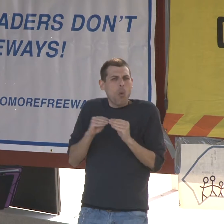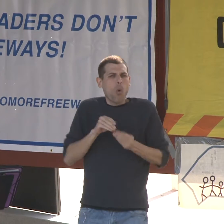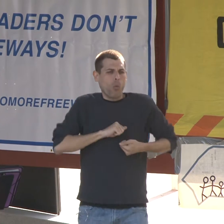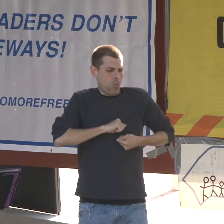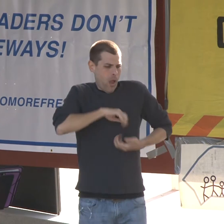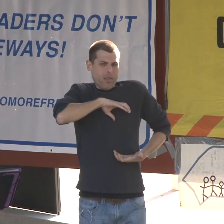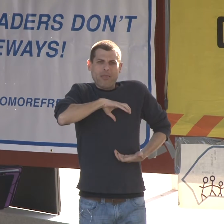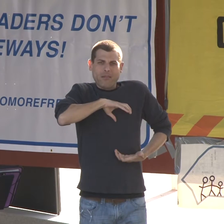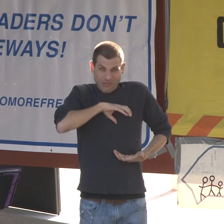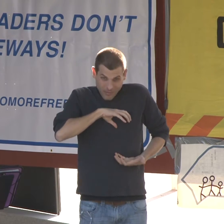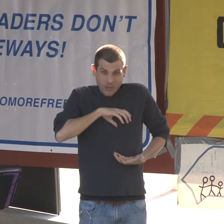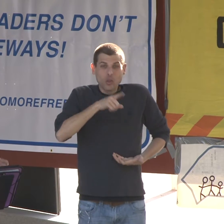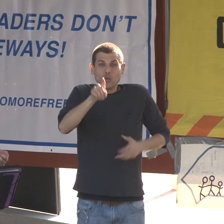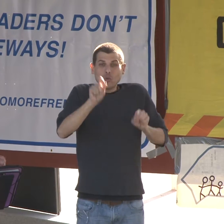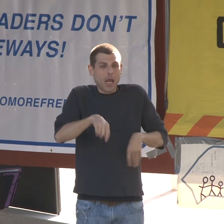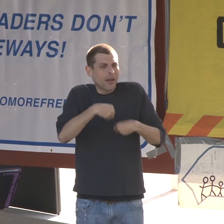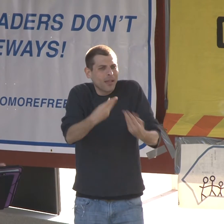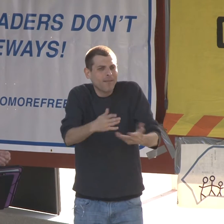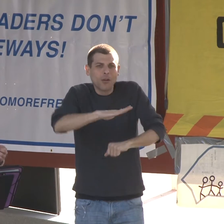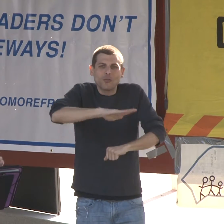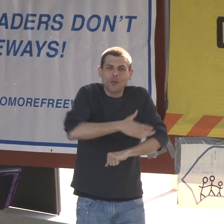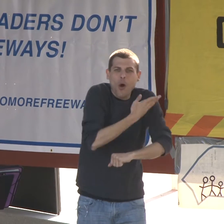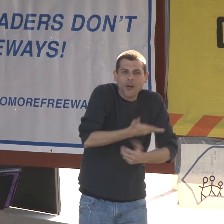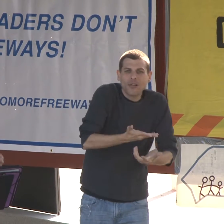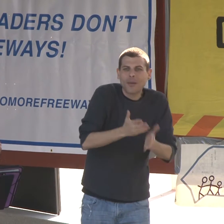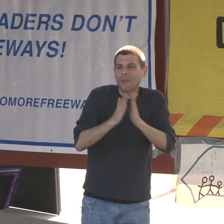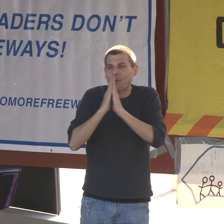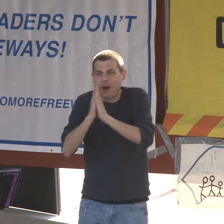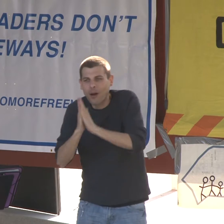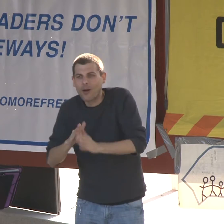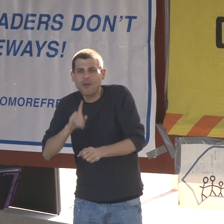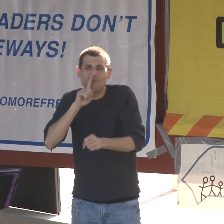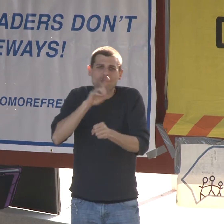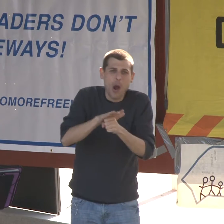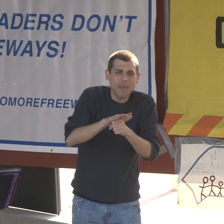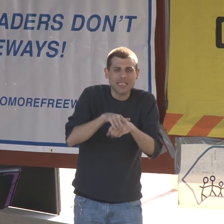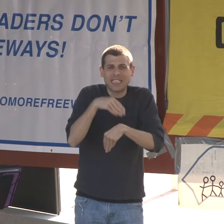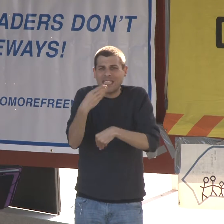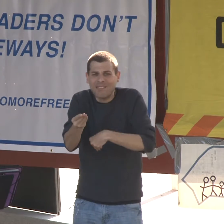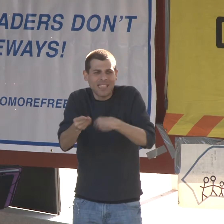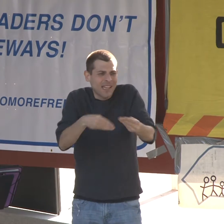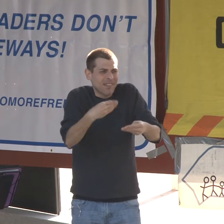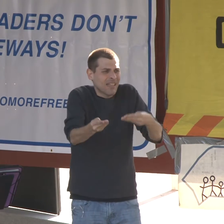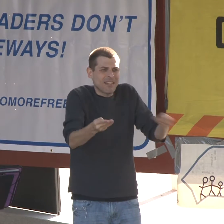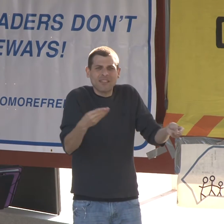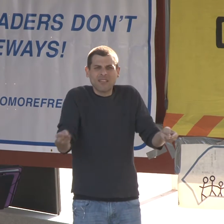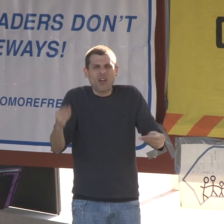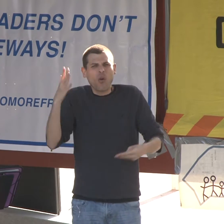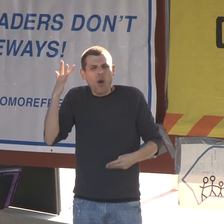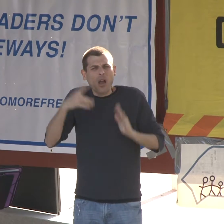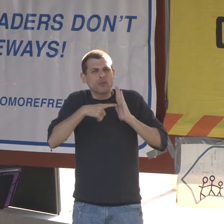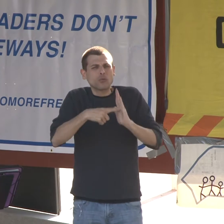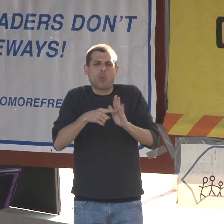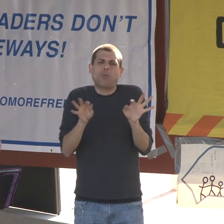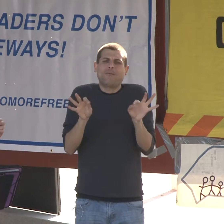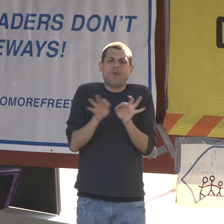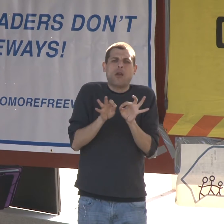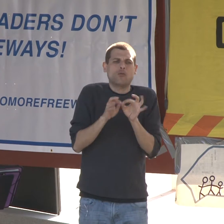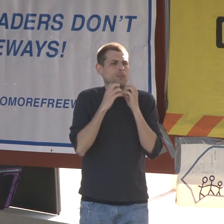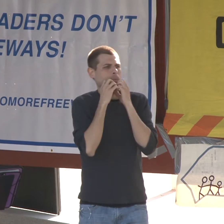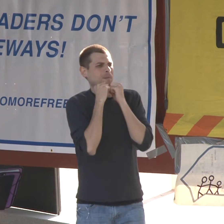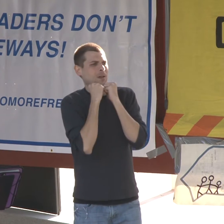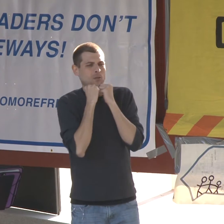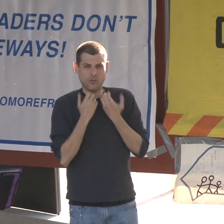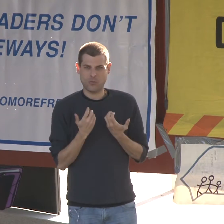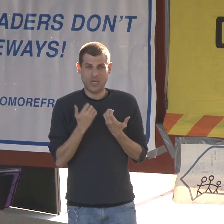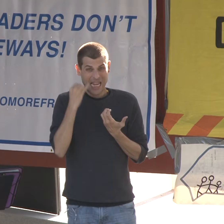could give away a song or a prayer or a promise or anything that you thought your community would value. It was given